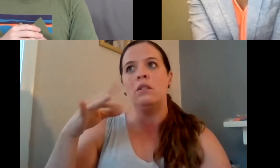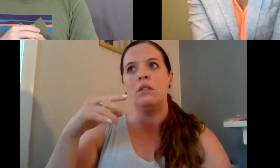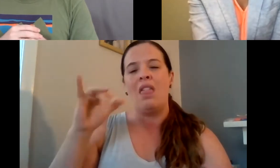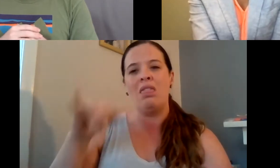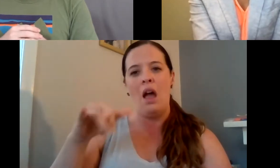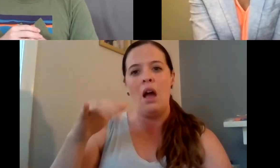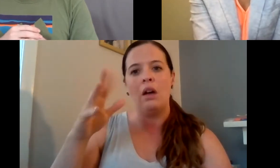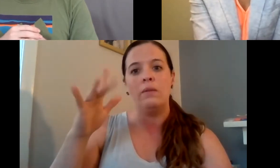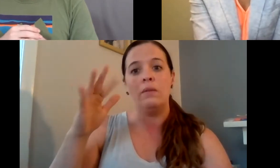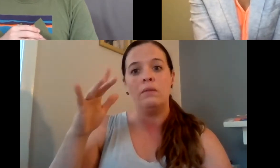HTP.